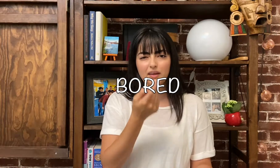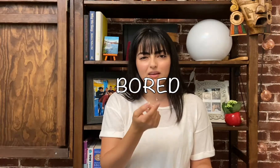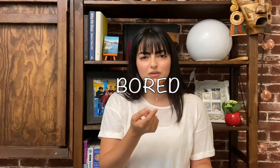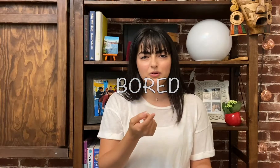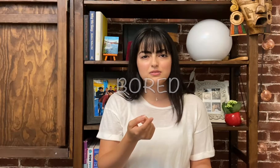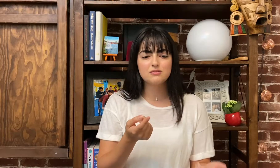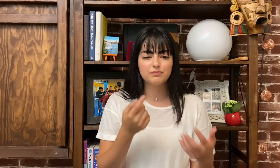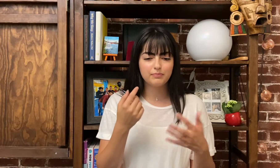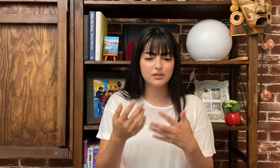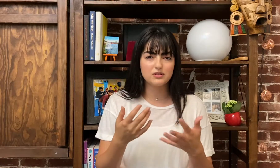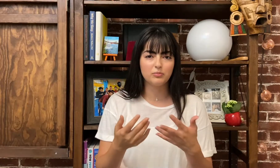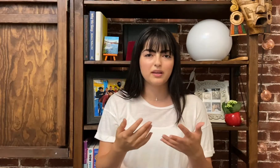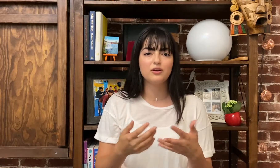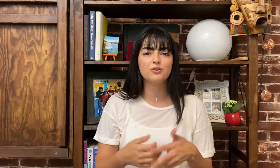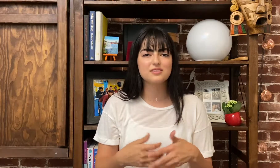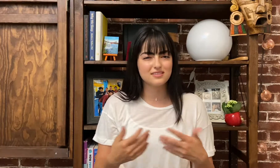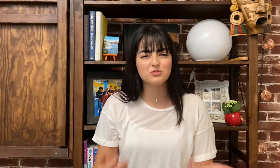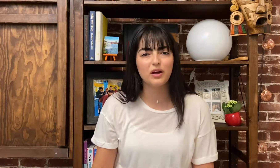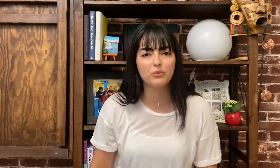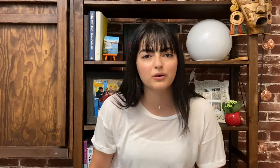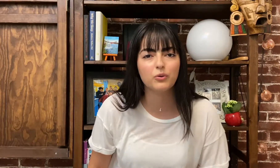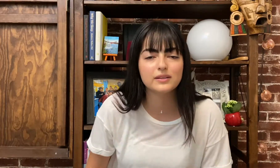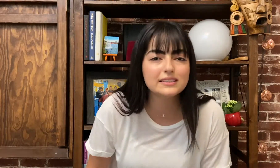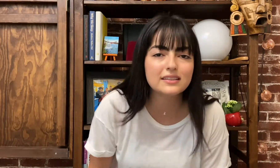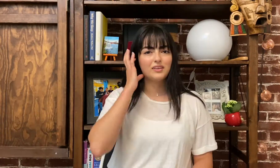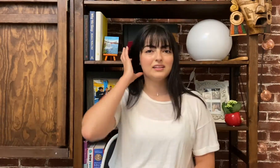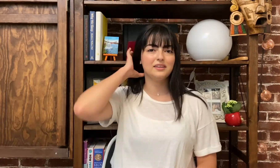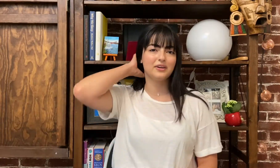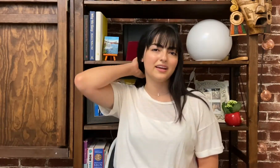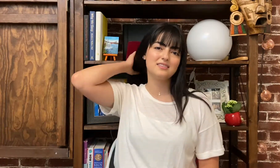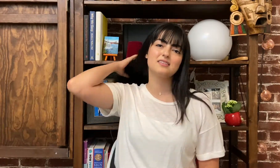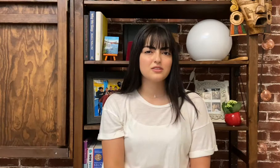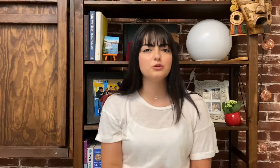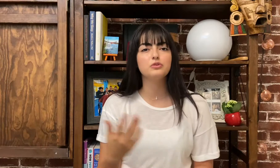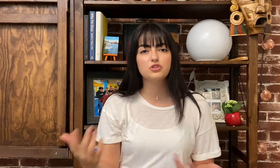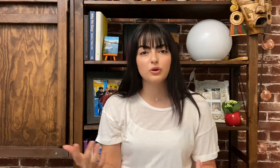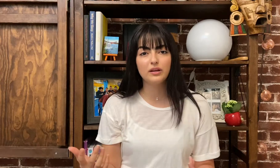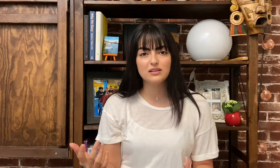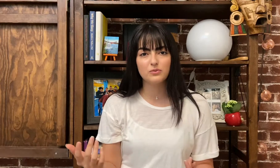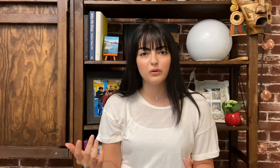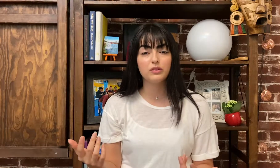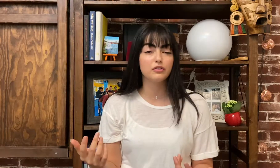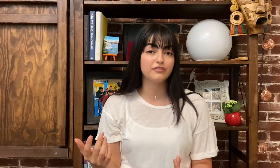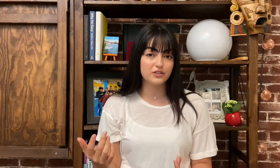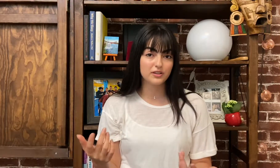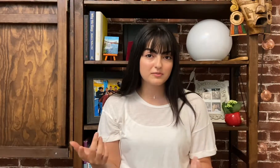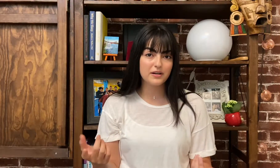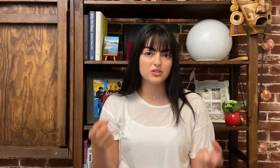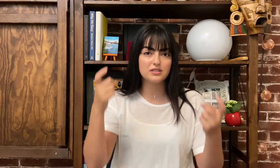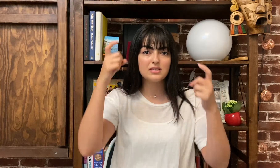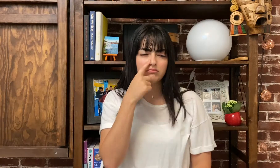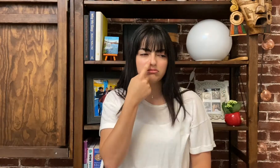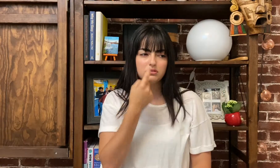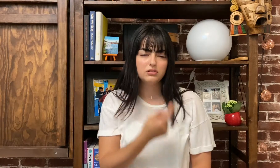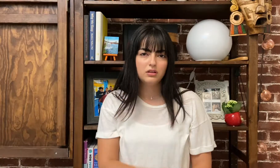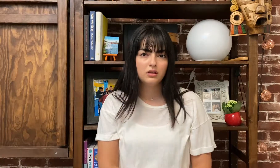your nose. Please don't pick your nose. This is why we're quarantined. Clean your hands. So you would show it as well with your facial expressions.